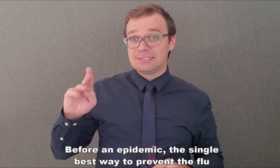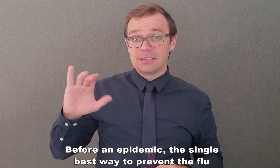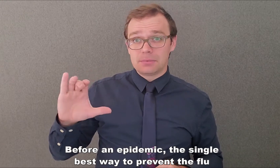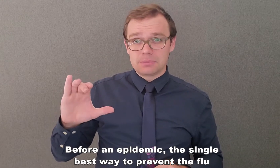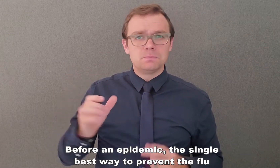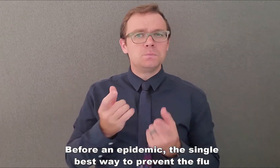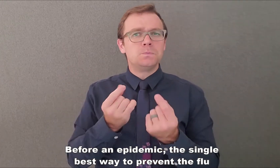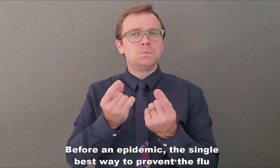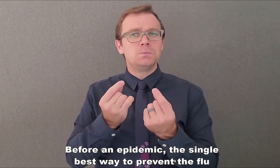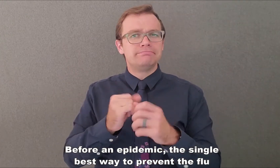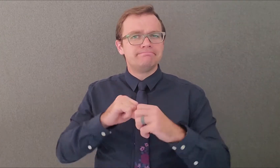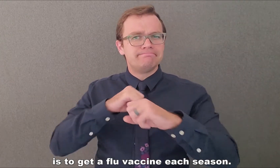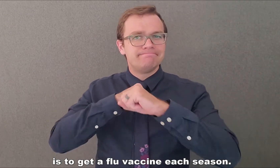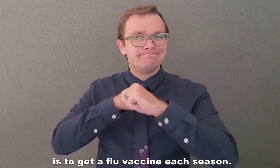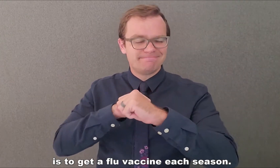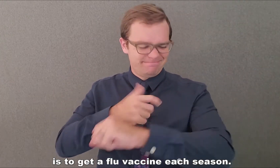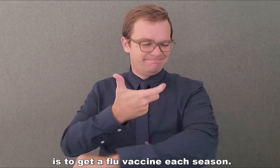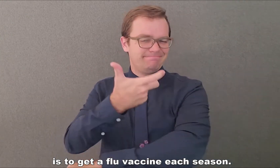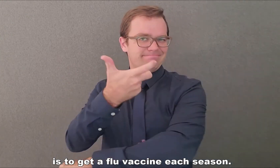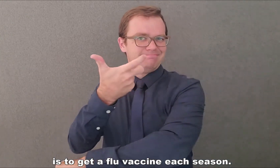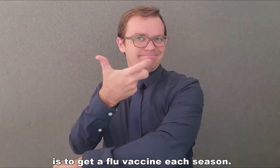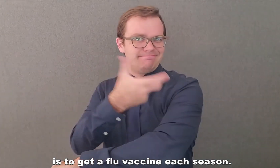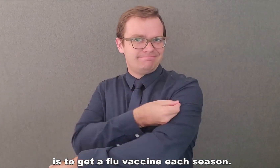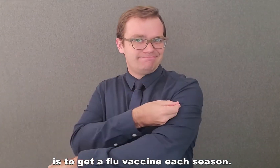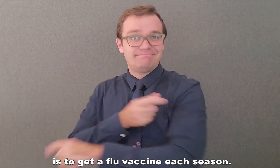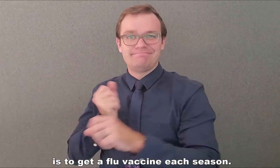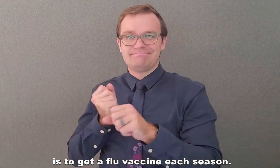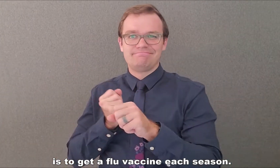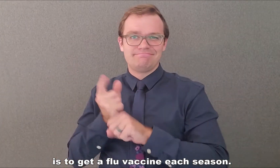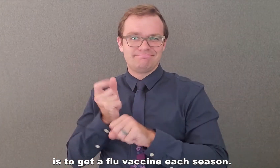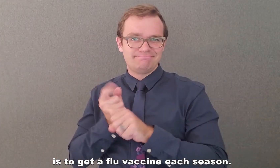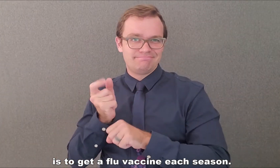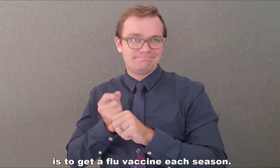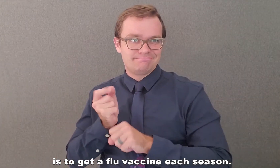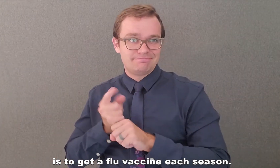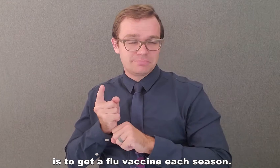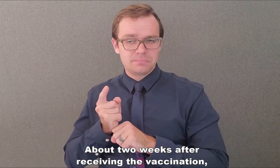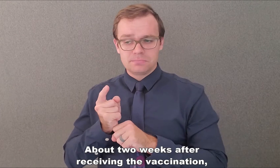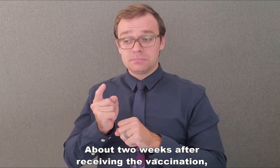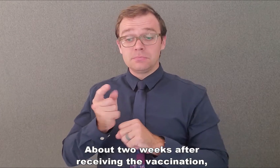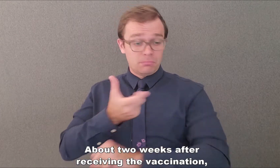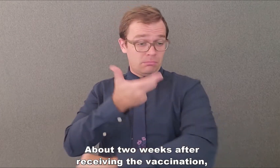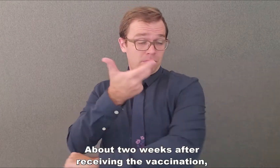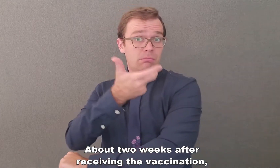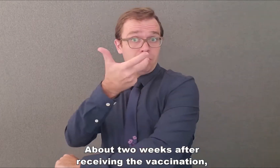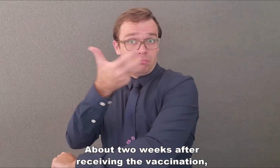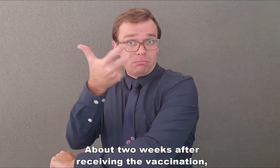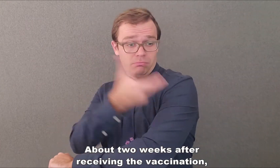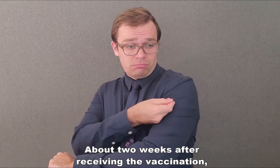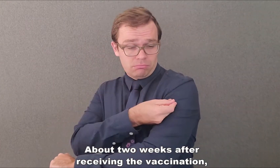prevent the flu is to get a flu vaccine each season. About 2 weeks after receiving the